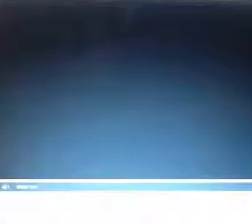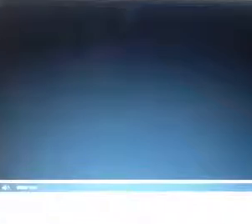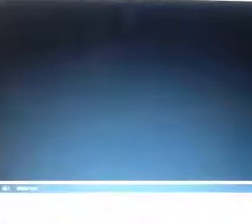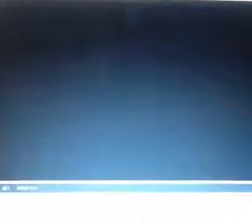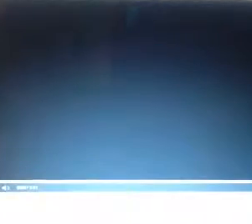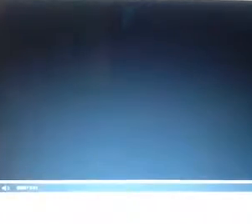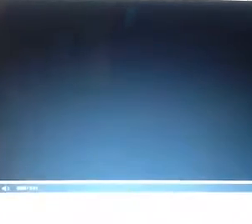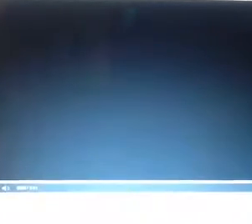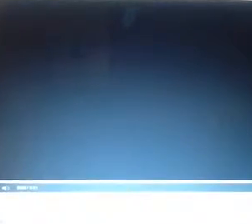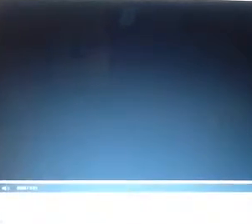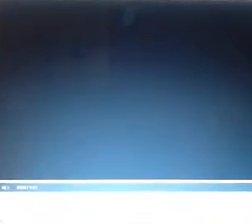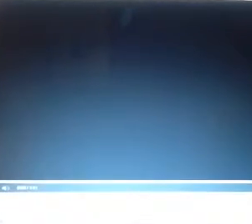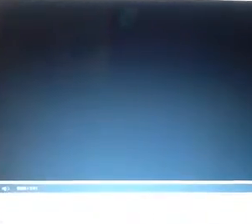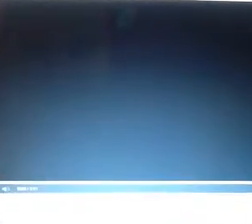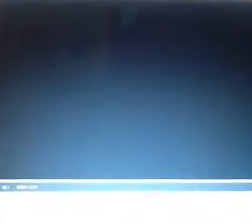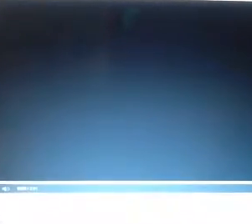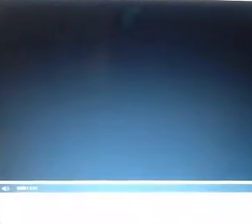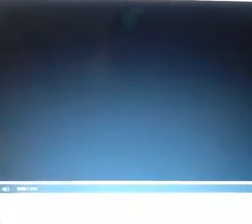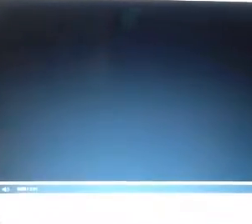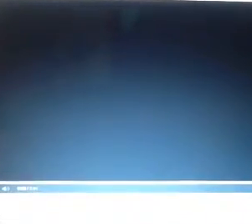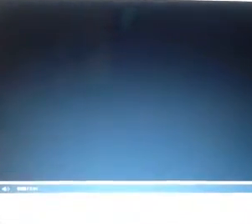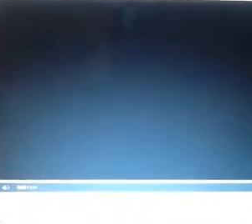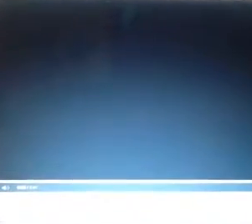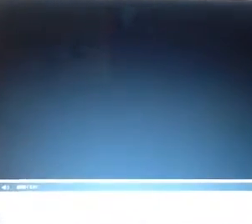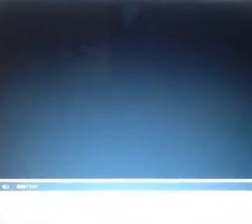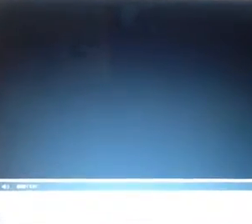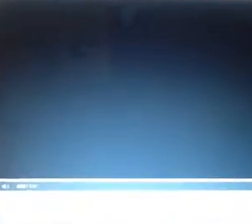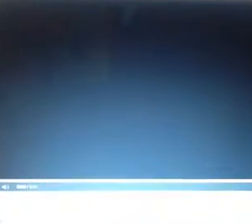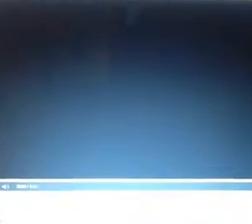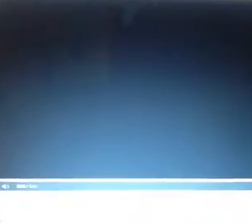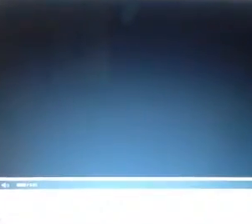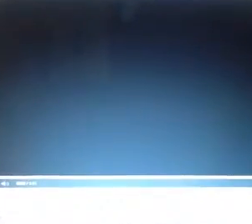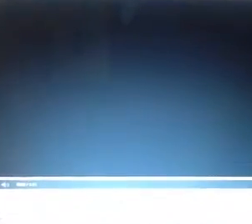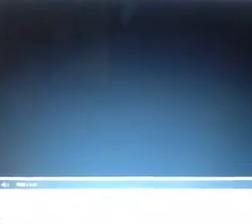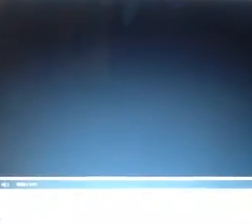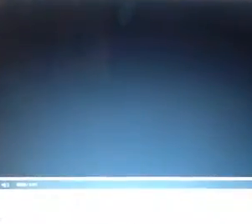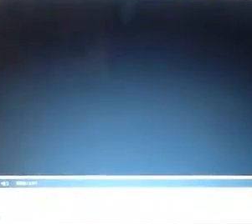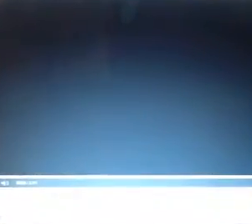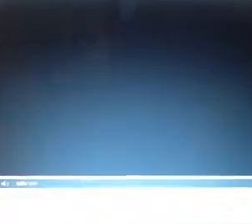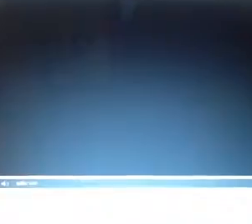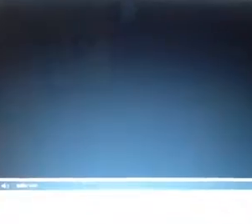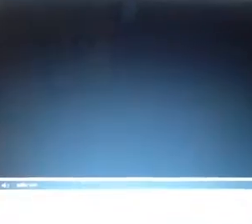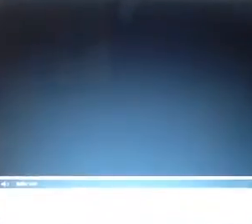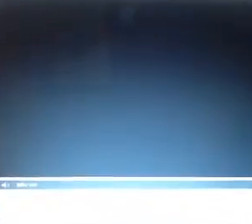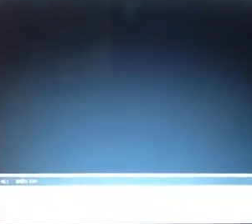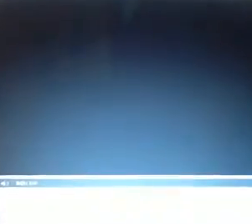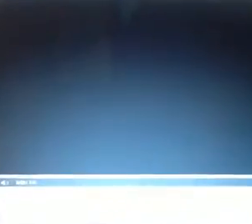My name is Tiffany Leach. The assignment is for ASL to English. I'm going to voice interpret the video titled The